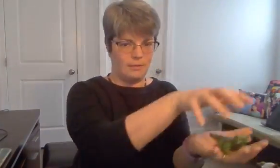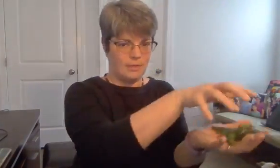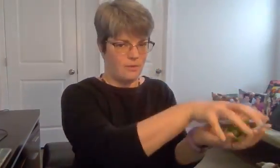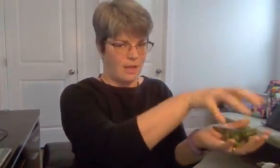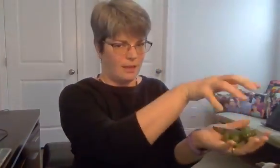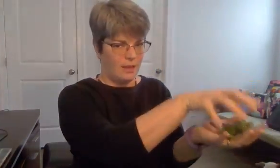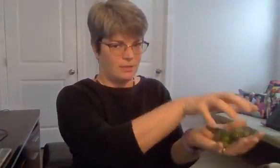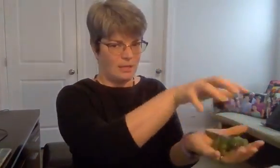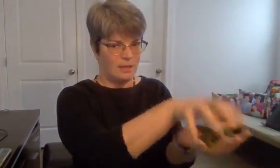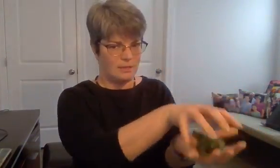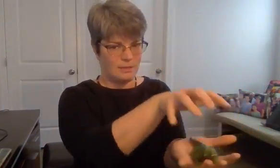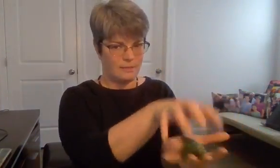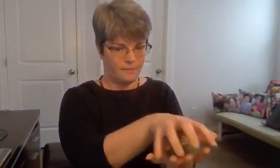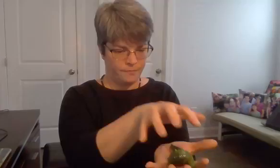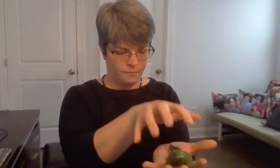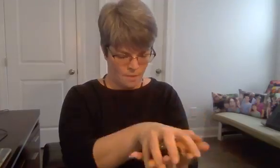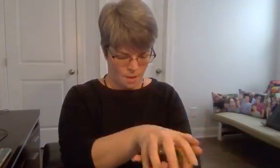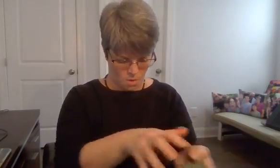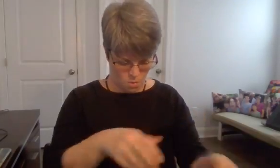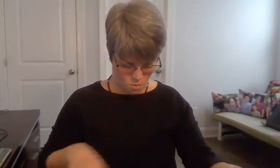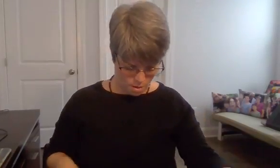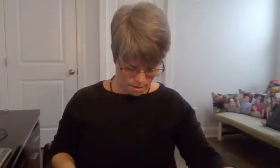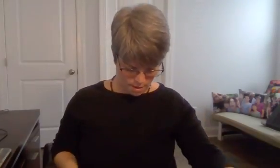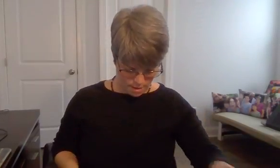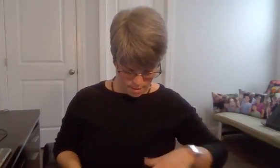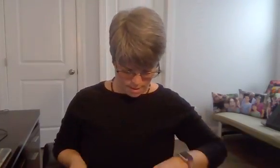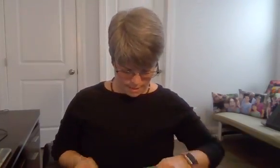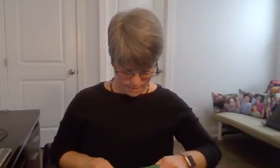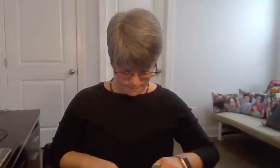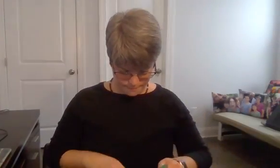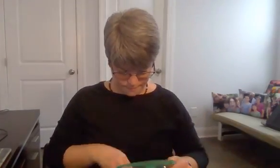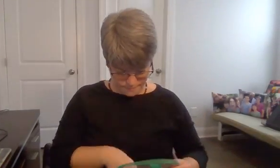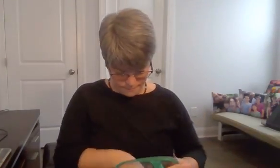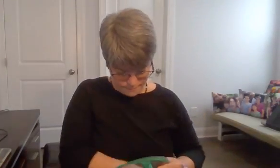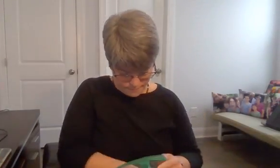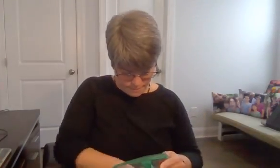Sign for alligators like this. Or, what